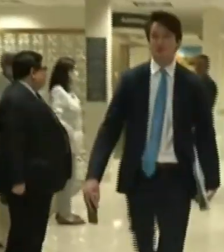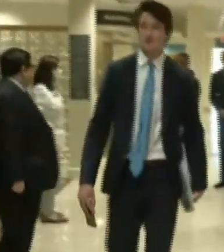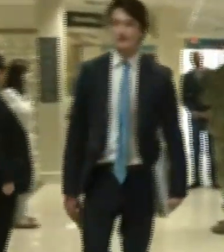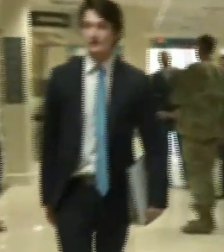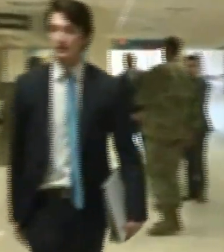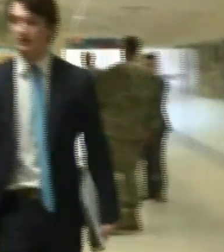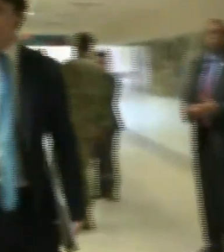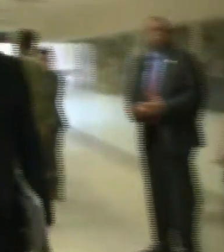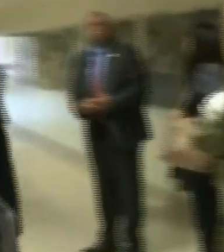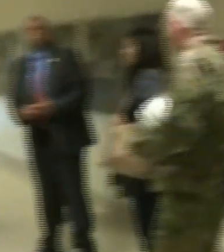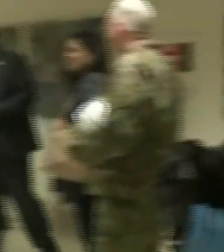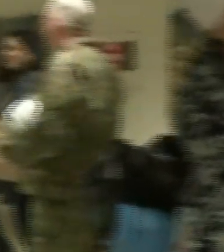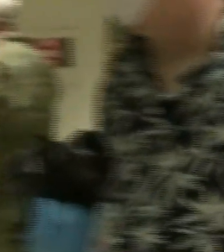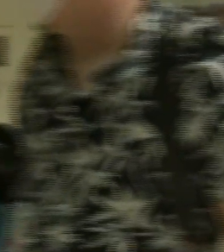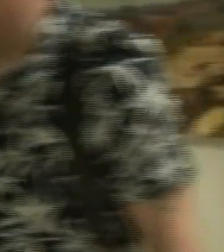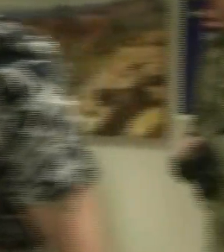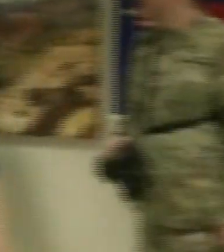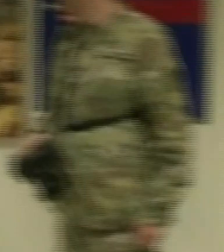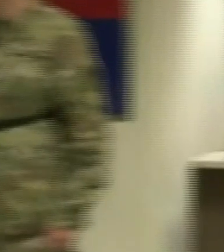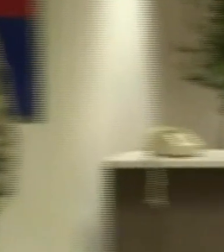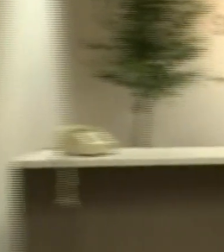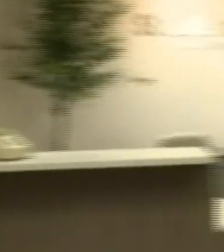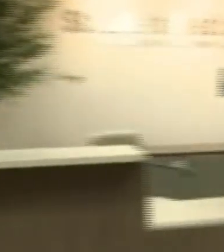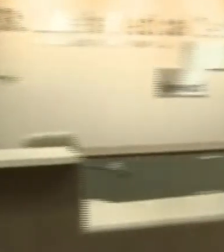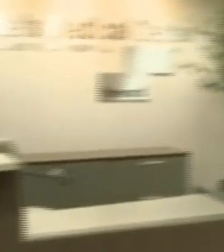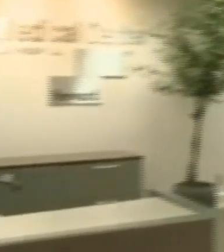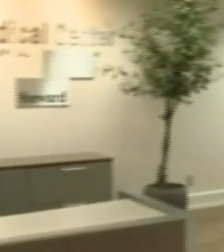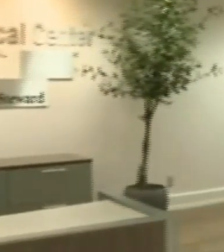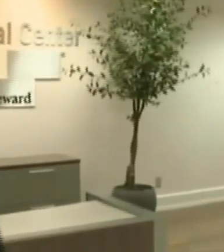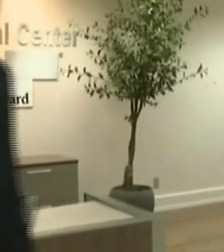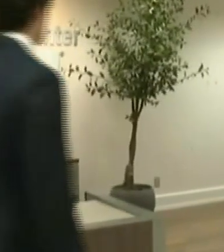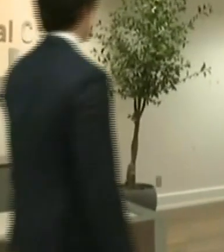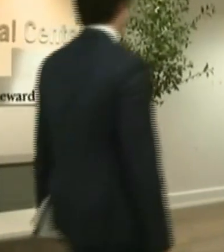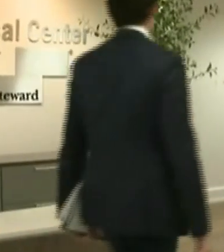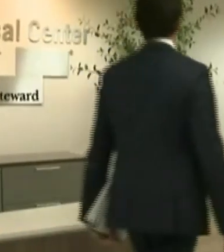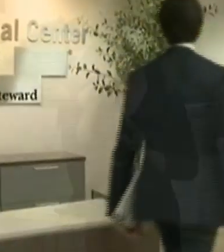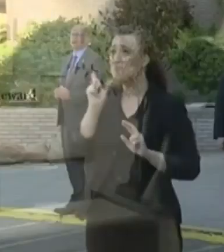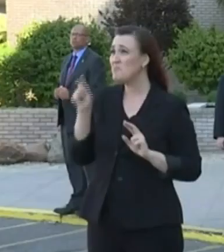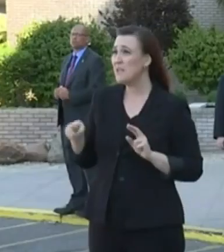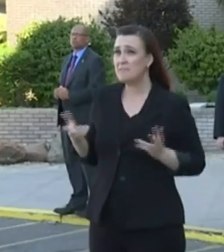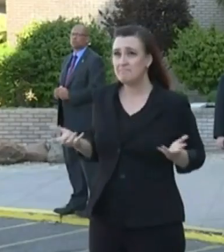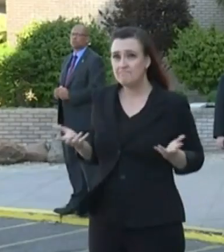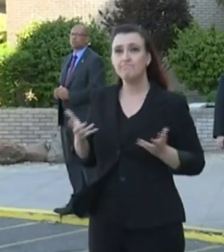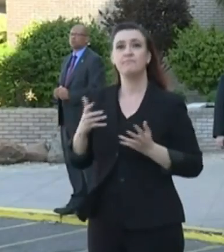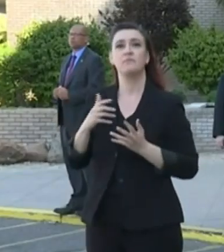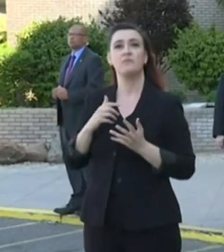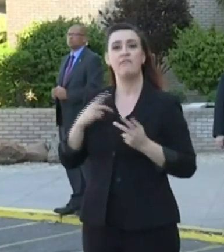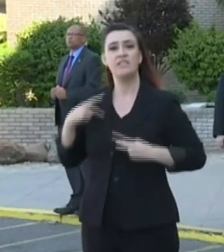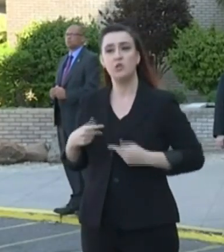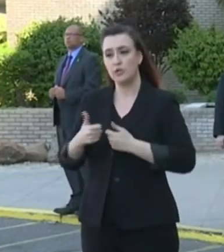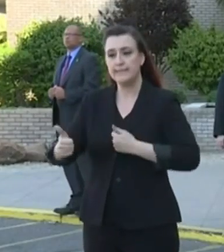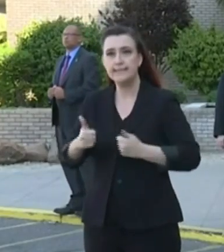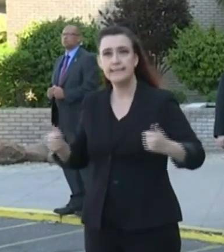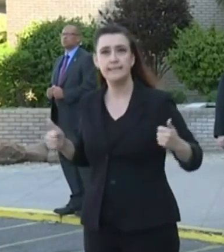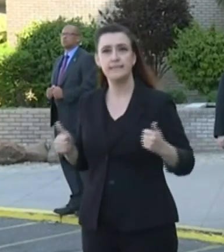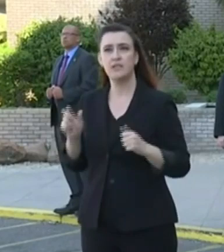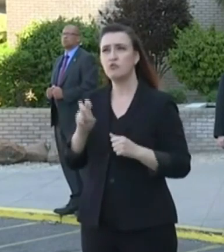is that we never have to use these beds, that our physical distancing measures, travel